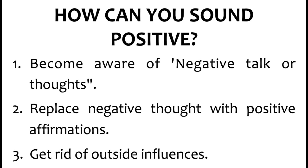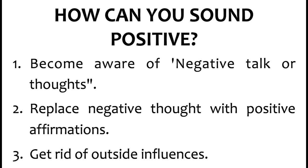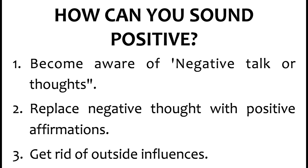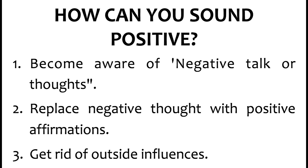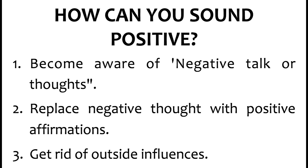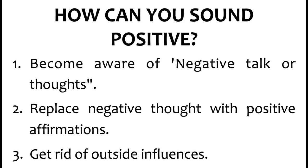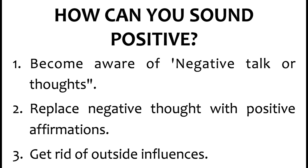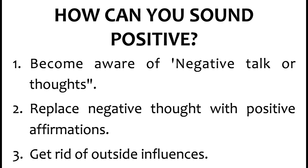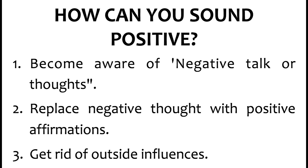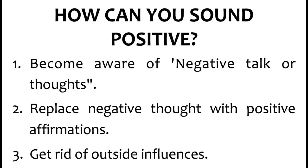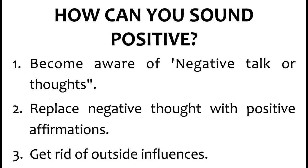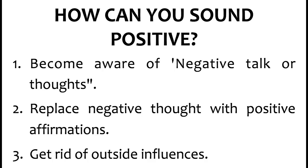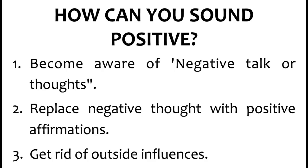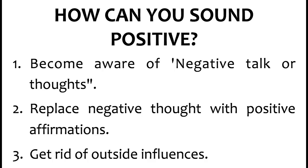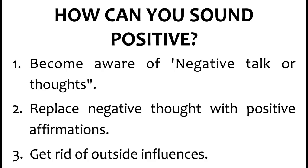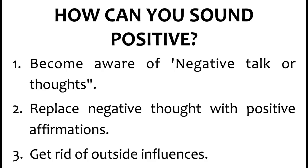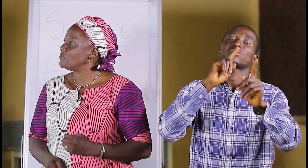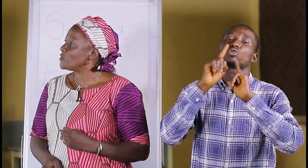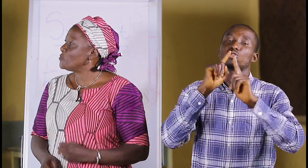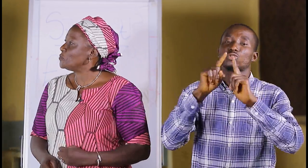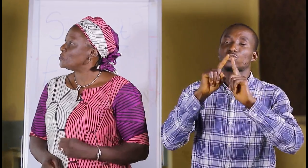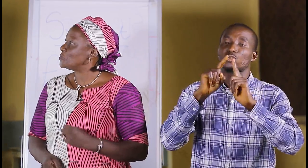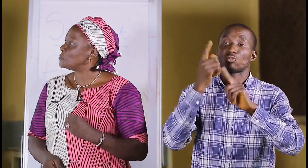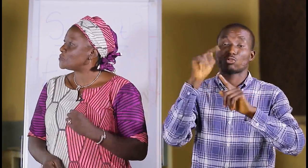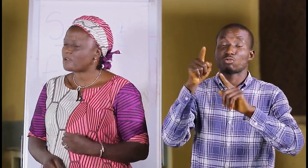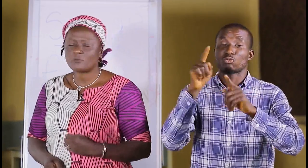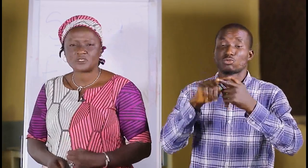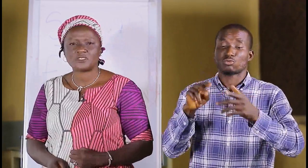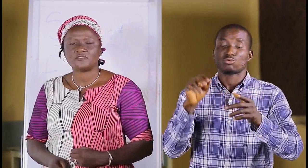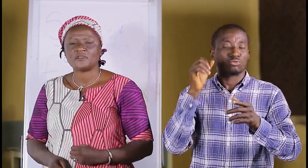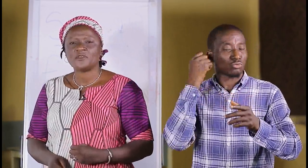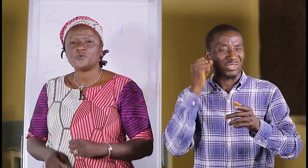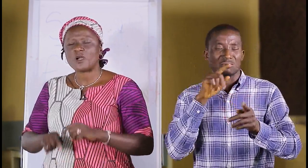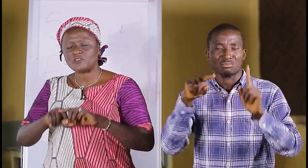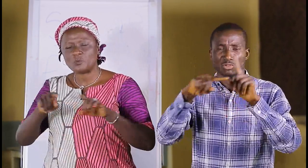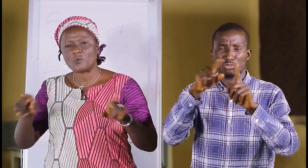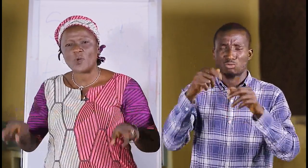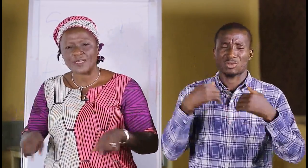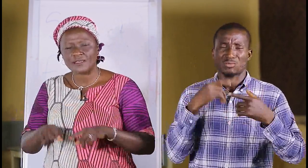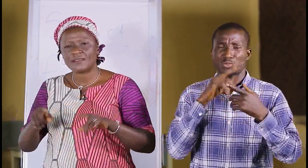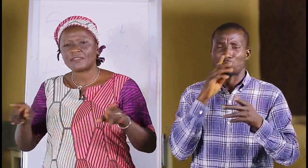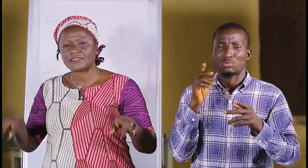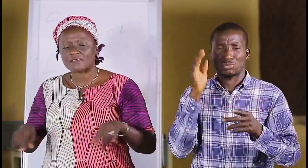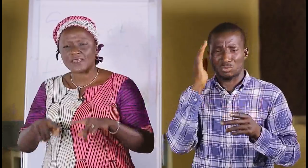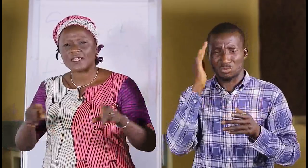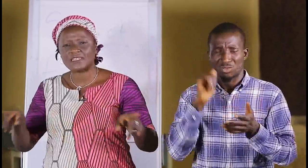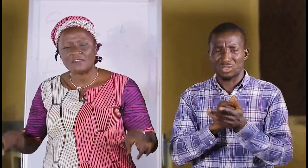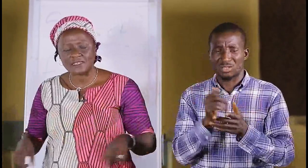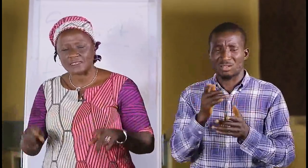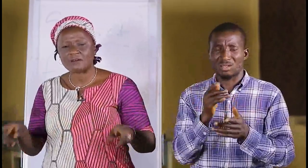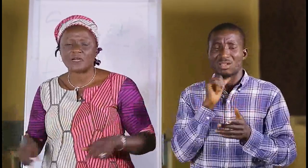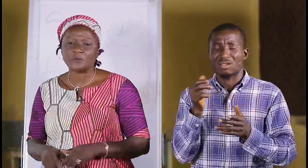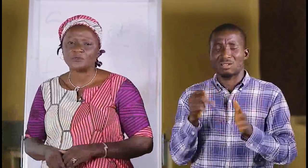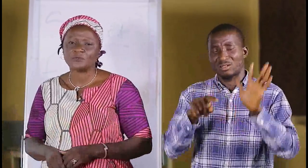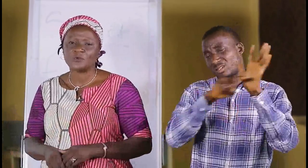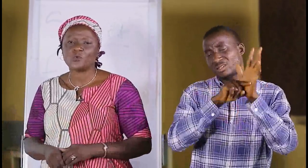negative talk or thoughts. For you to sound positive, you have to be aware that there are